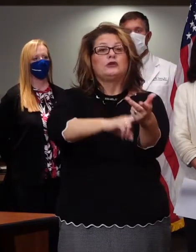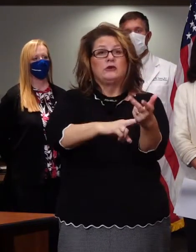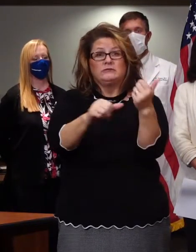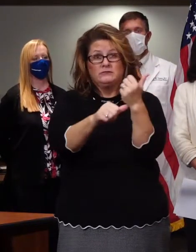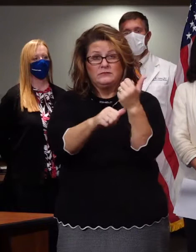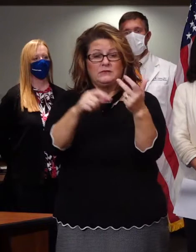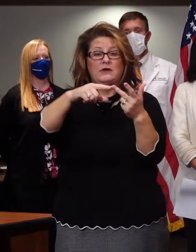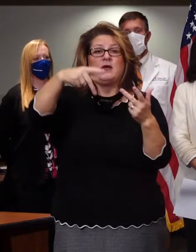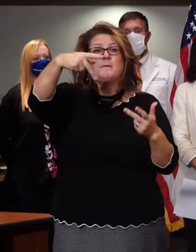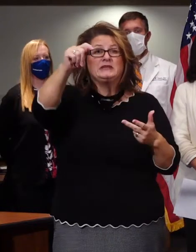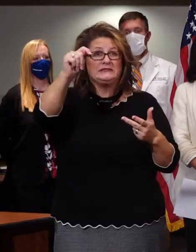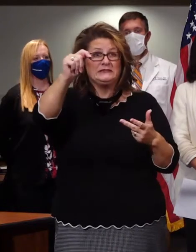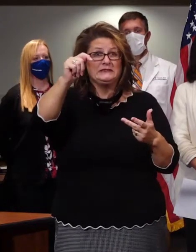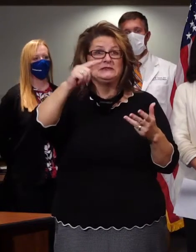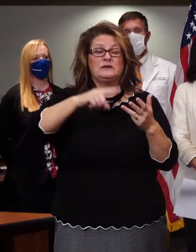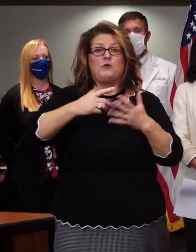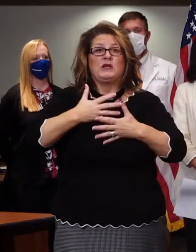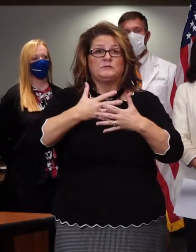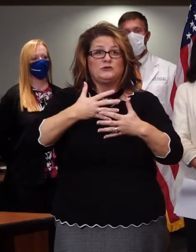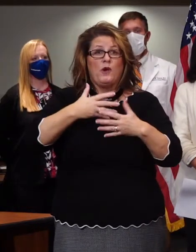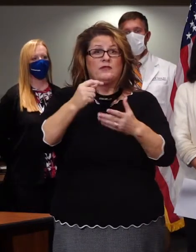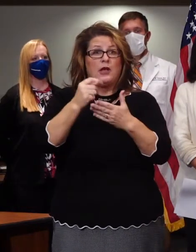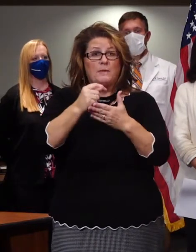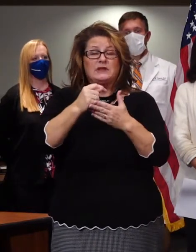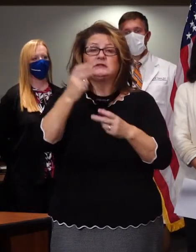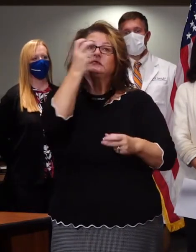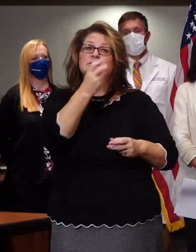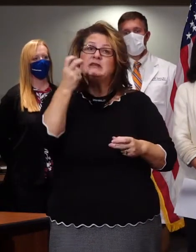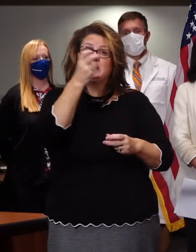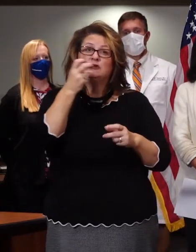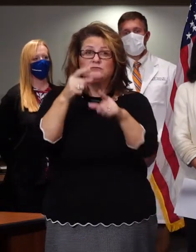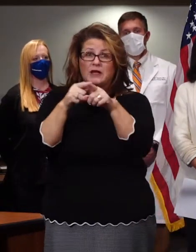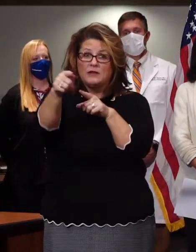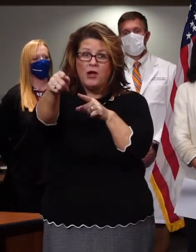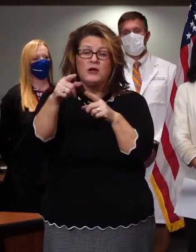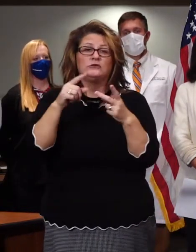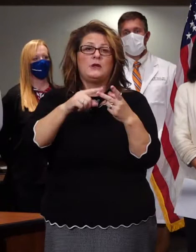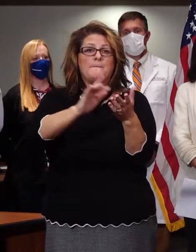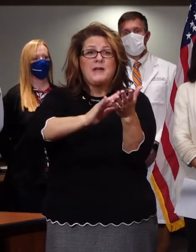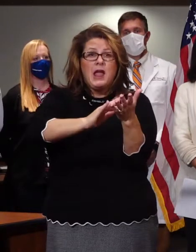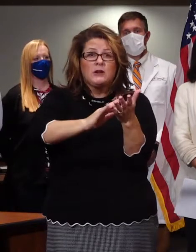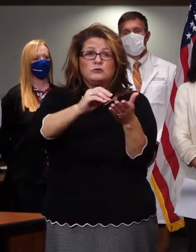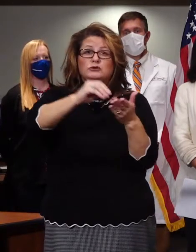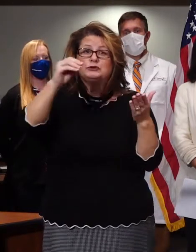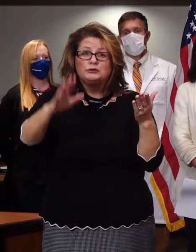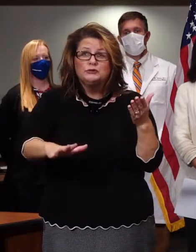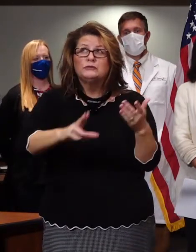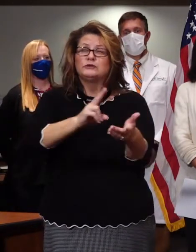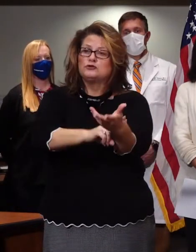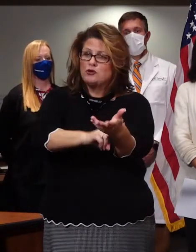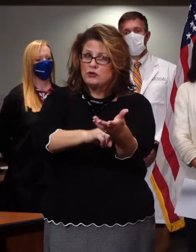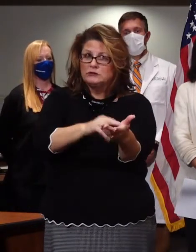physical therapists, respiratory therapists, speech pathologists, medical students,